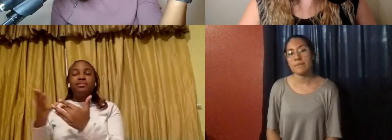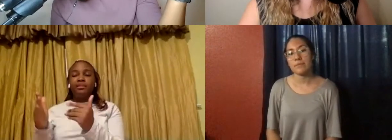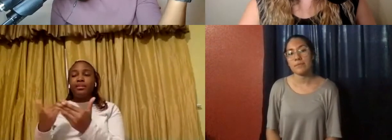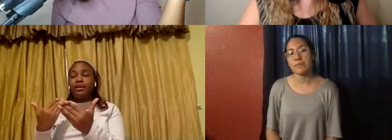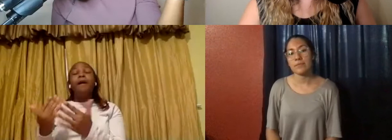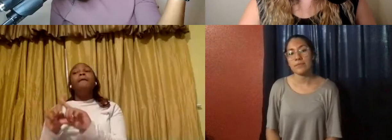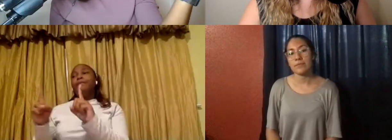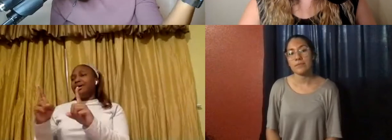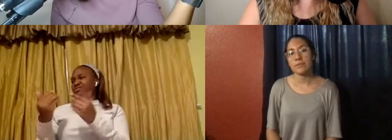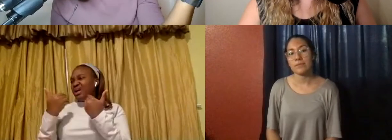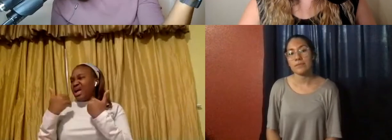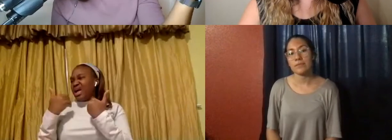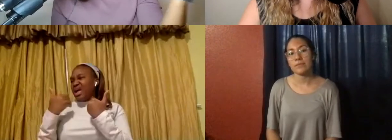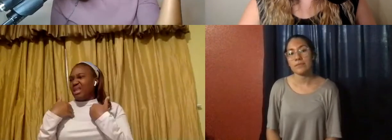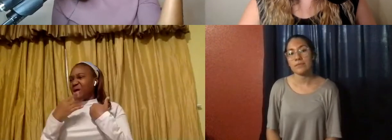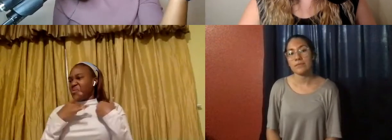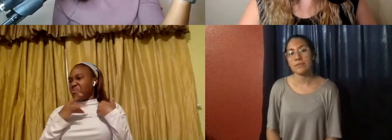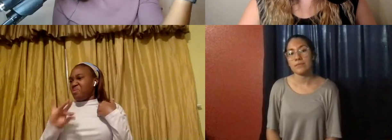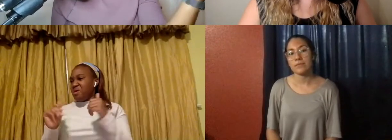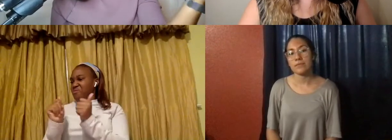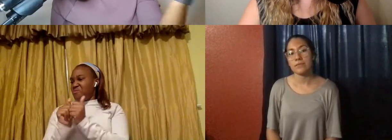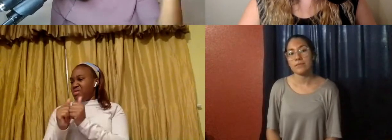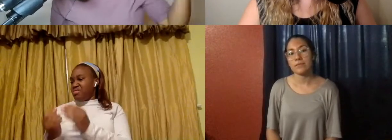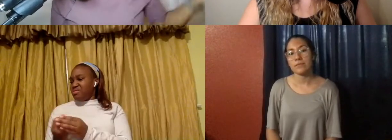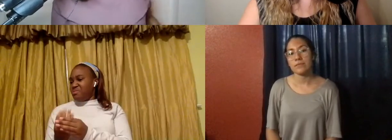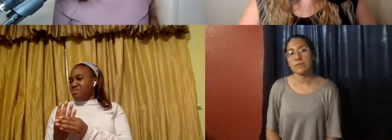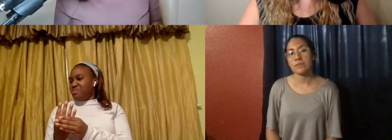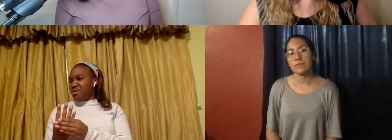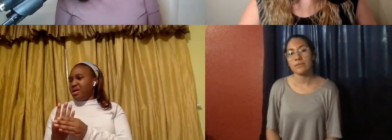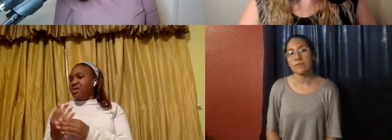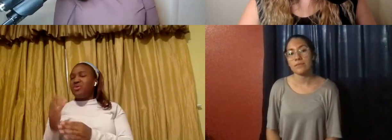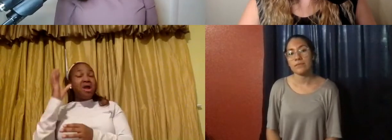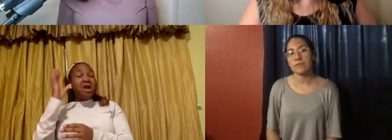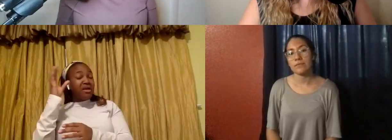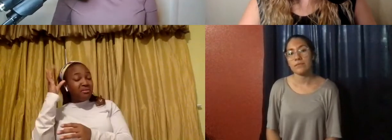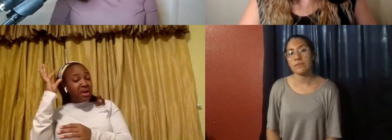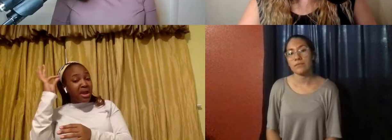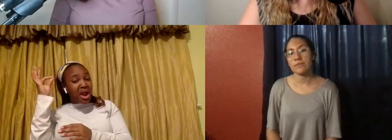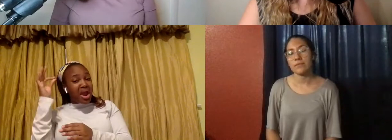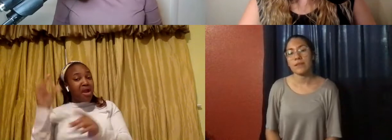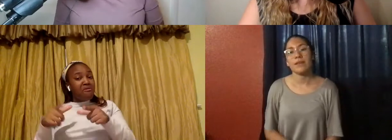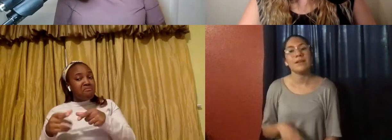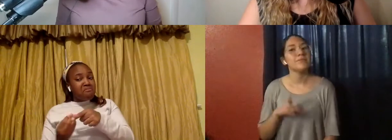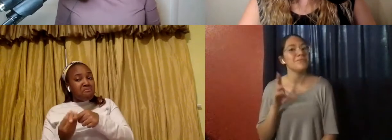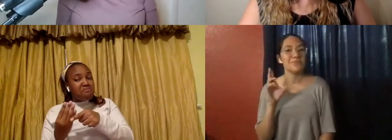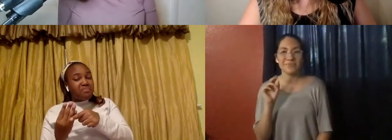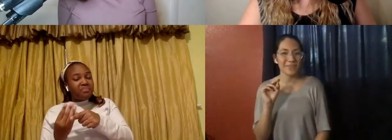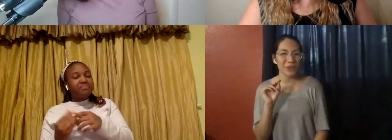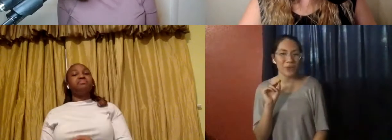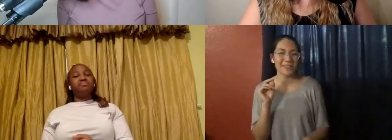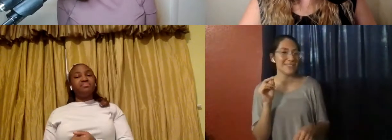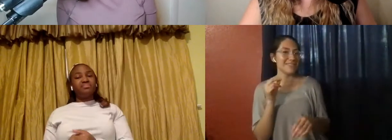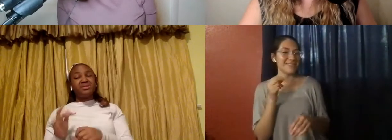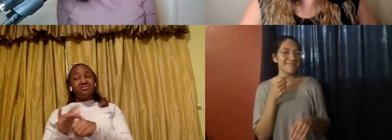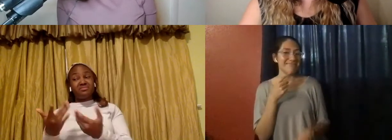distaste with your amount of hair or like anything like that? Like, has that ever happened to you? No one has said it to me. I definitely